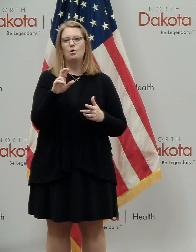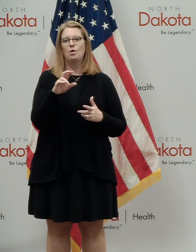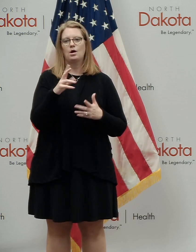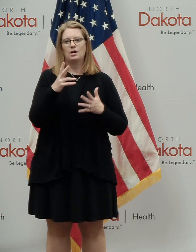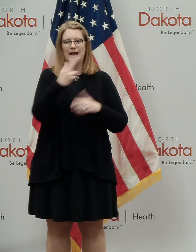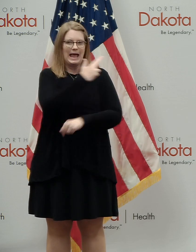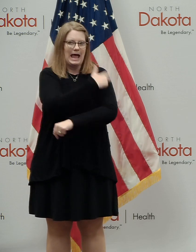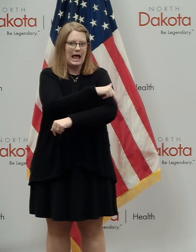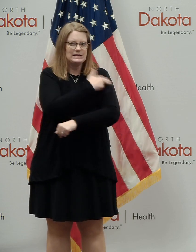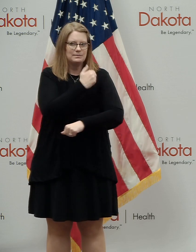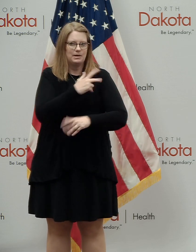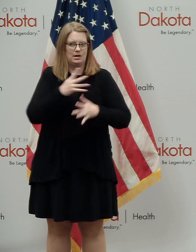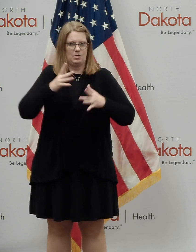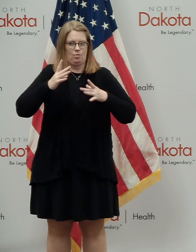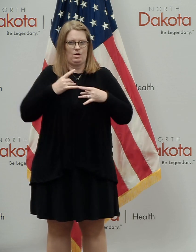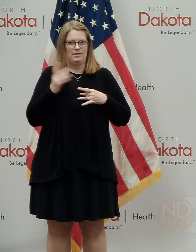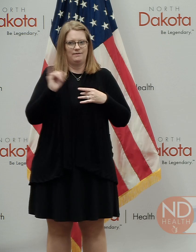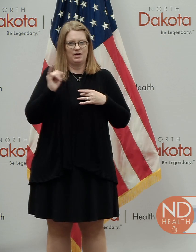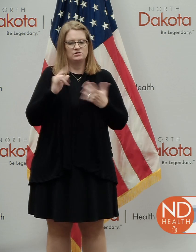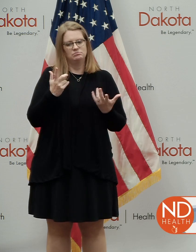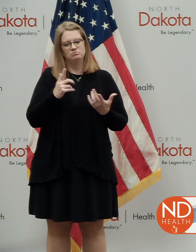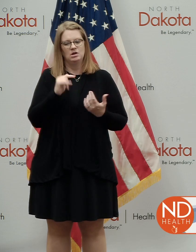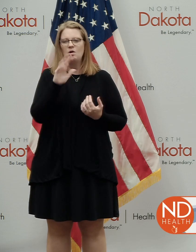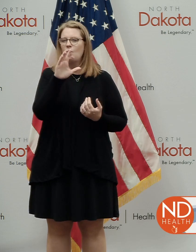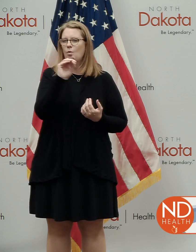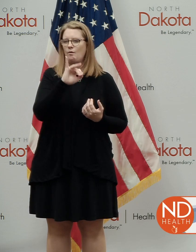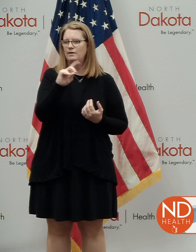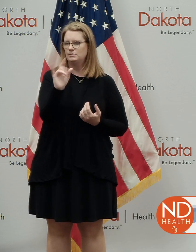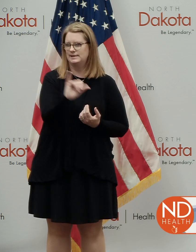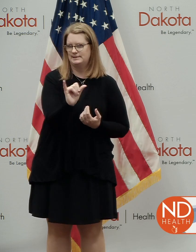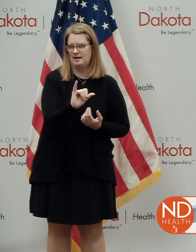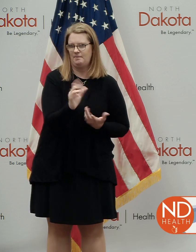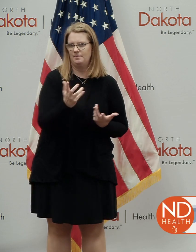infections? We would think of COVID in that same light.